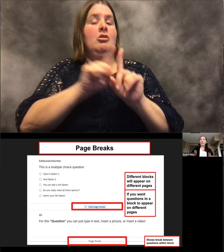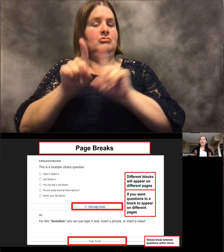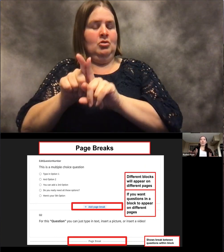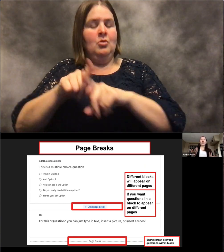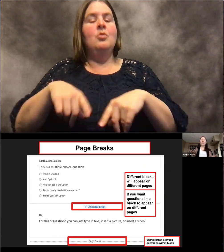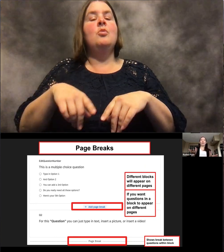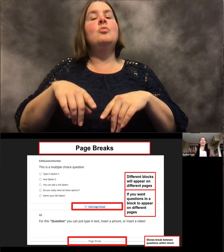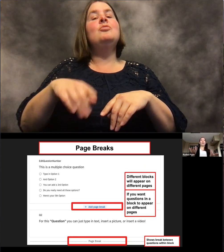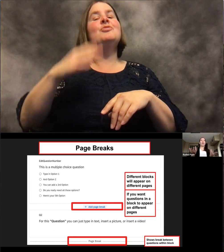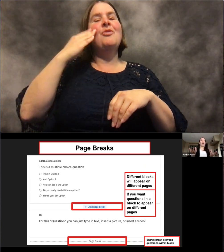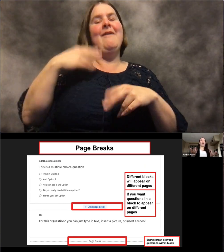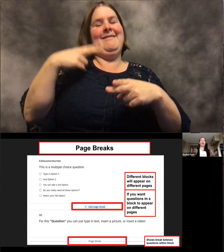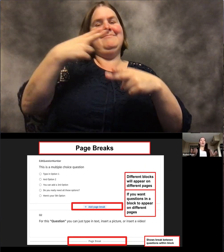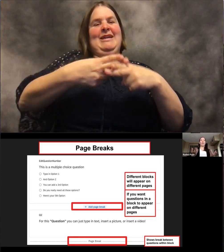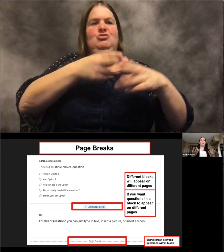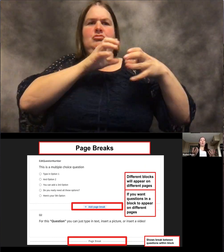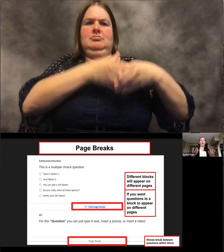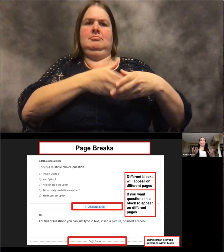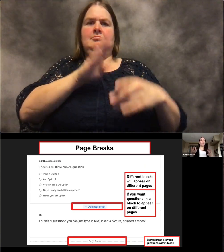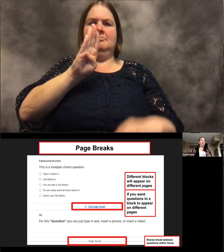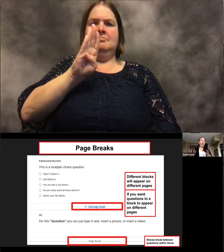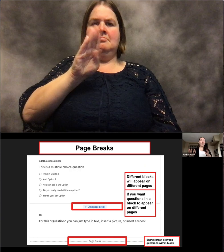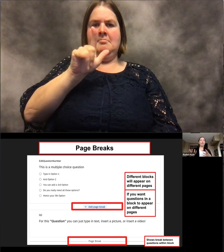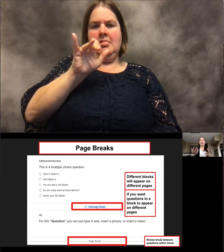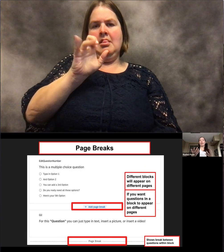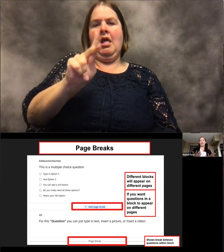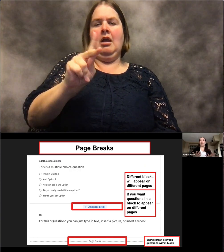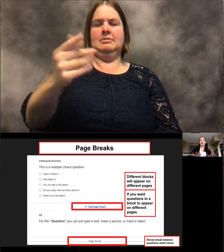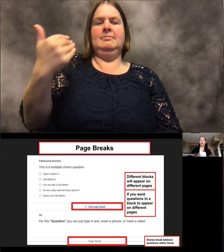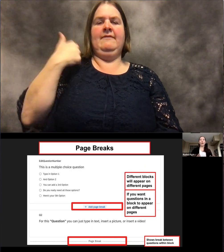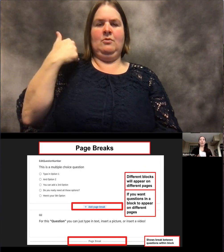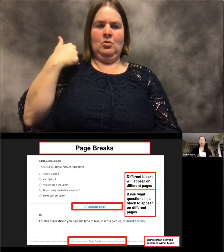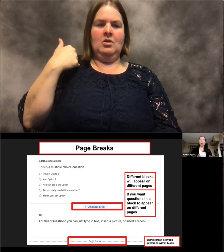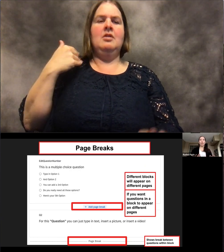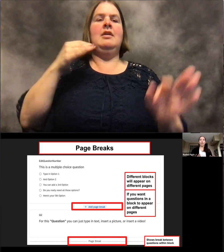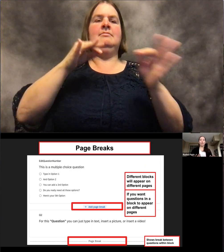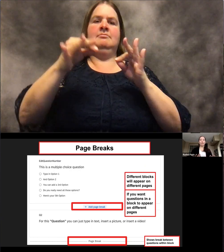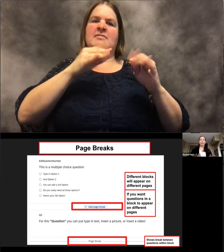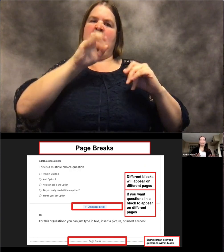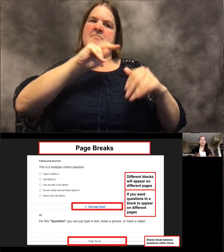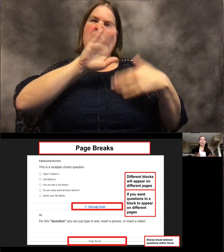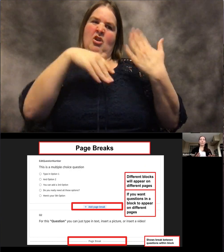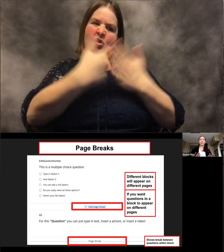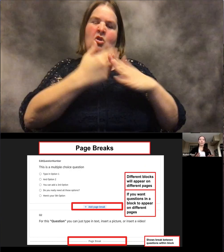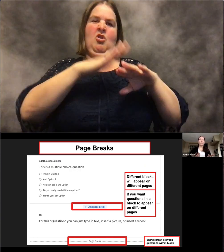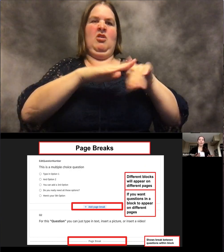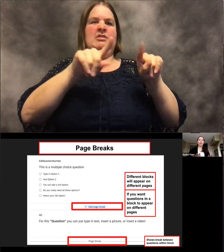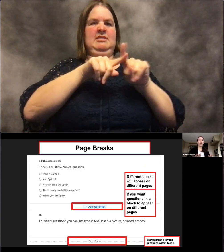when I first introduced the question blocks in the individual questions,